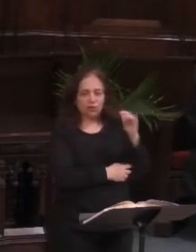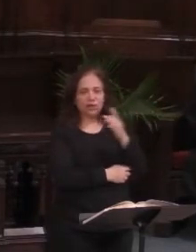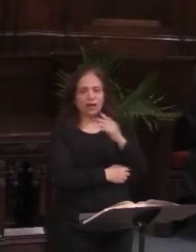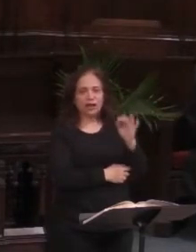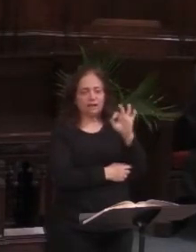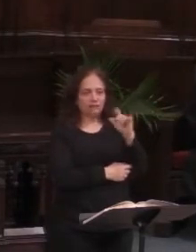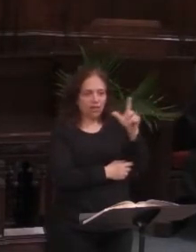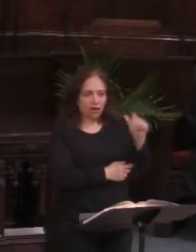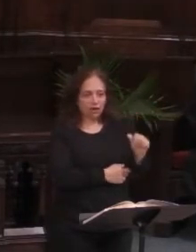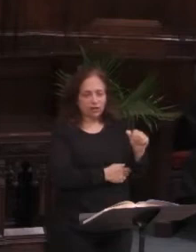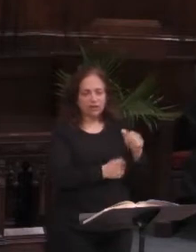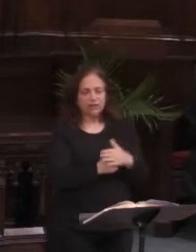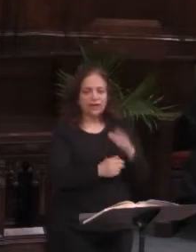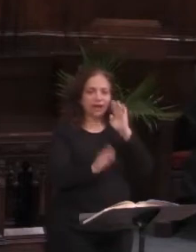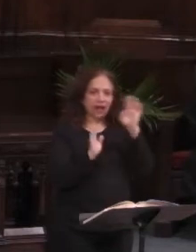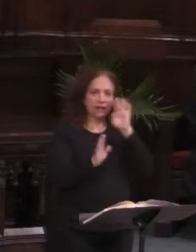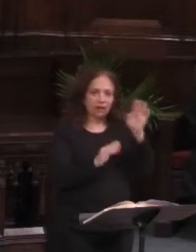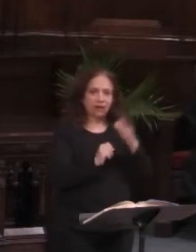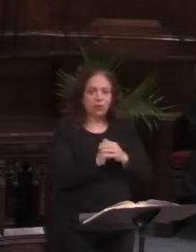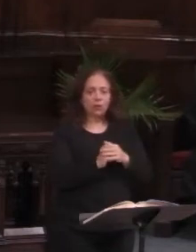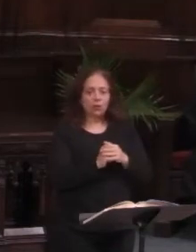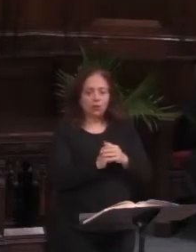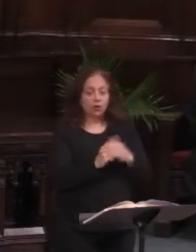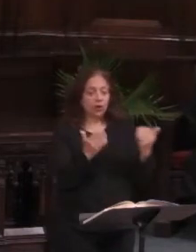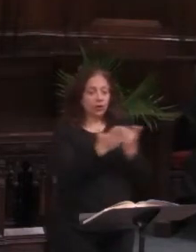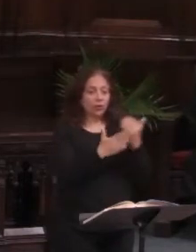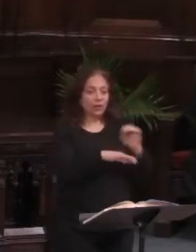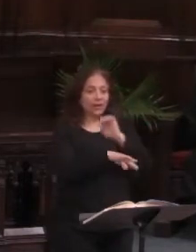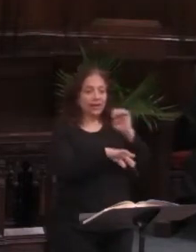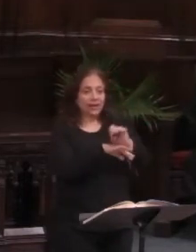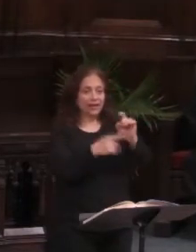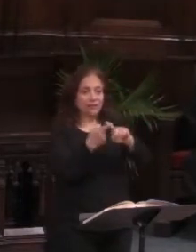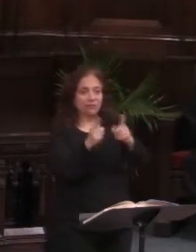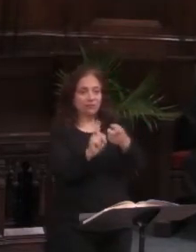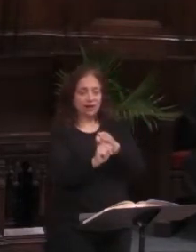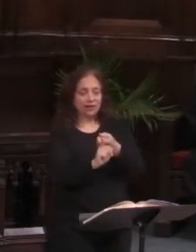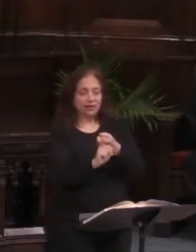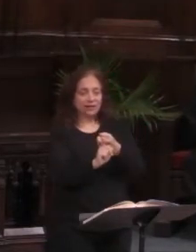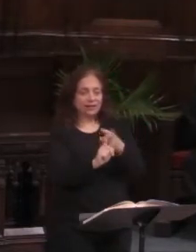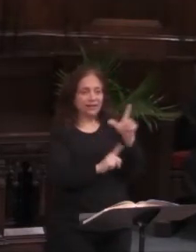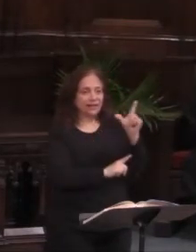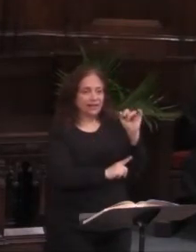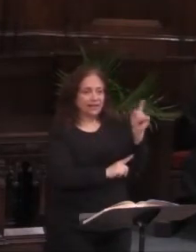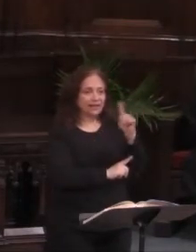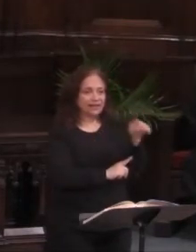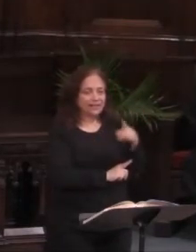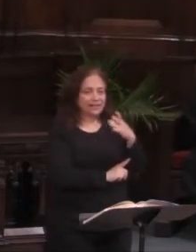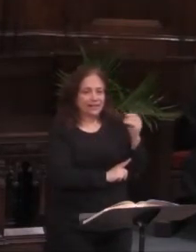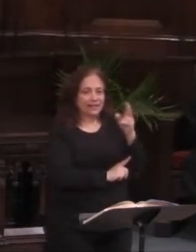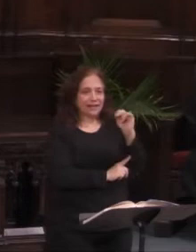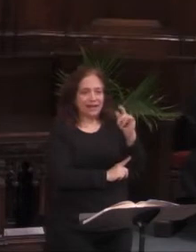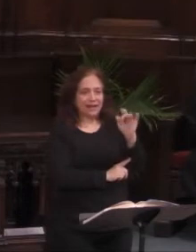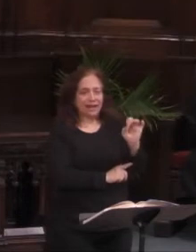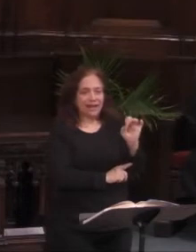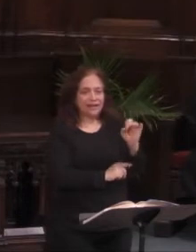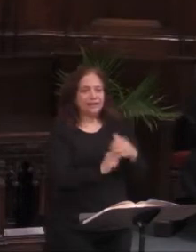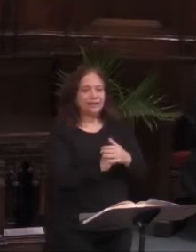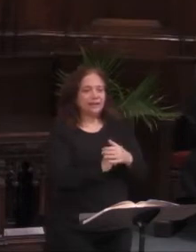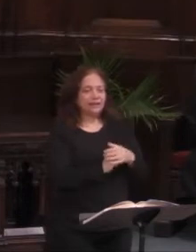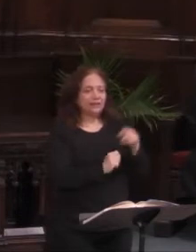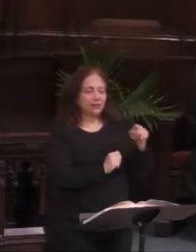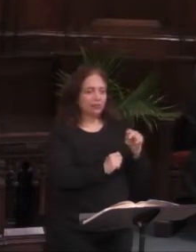and Florida. Hello to newly engaged friends, Liz and Nate, in the Pacific